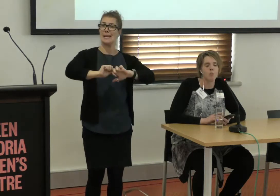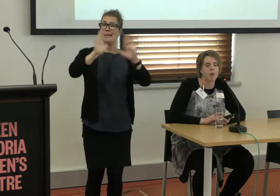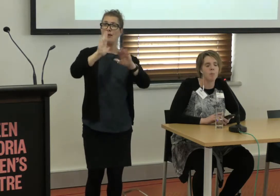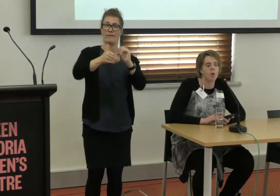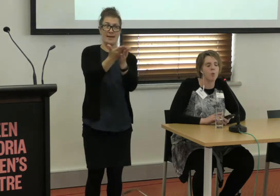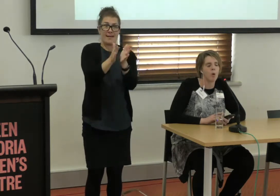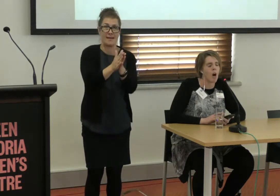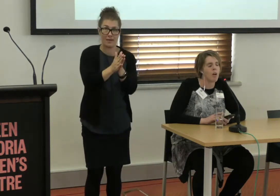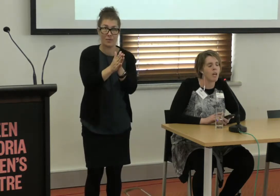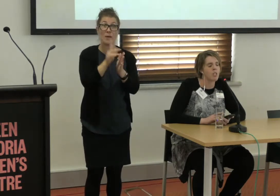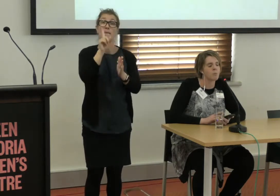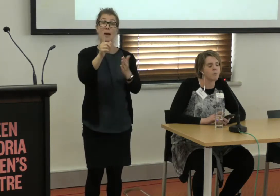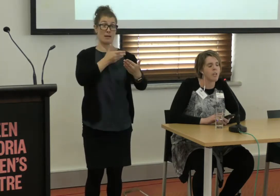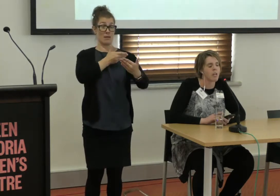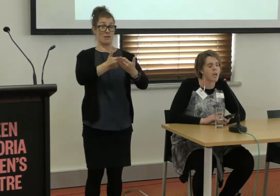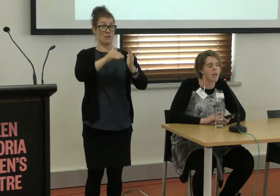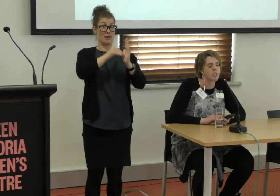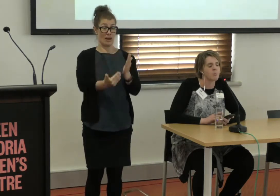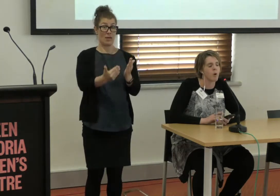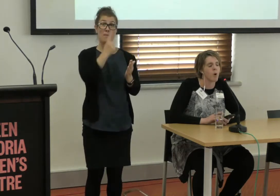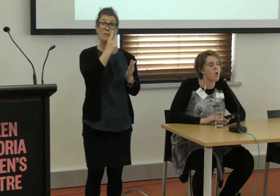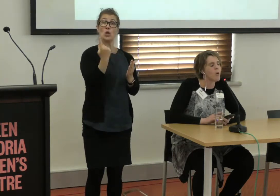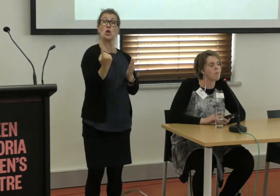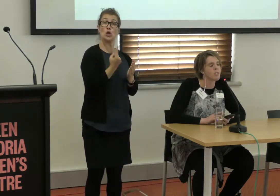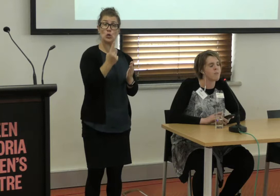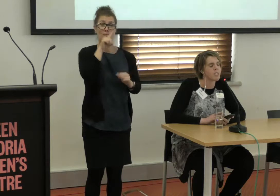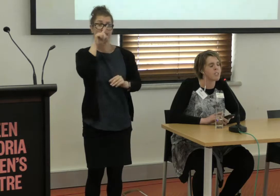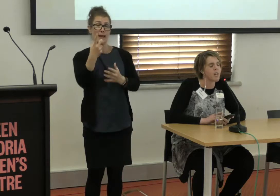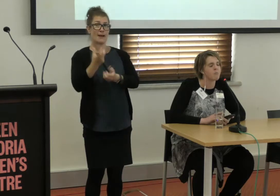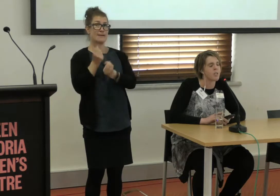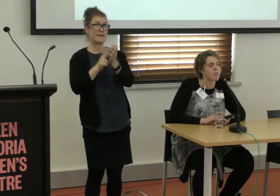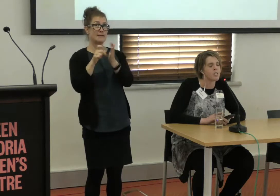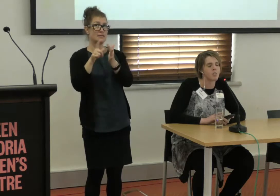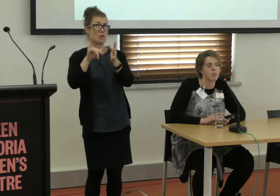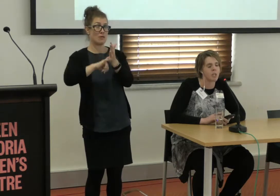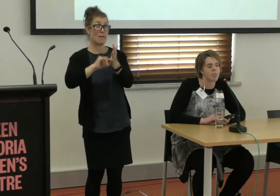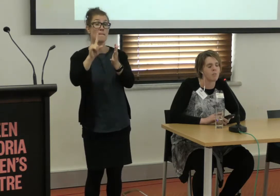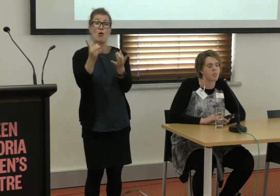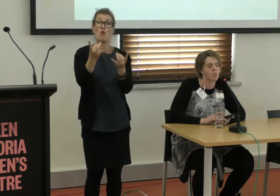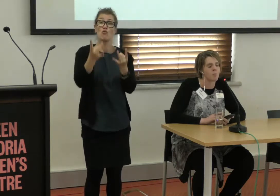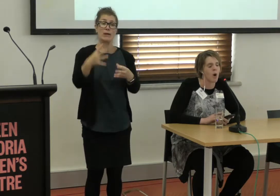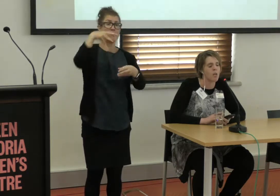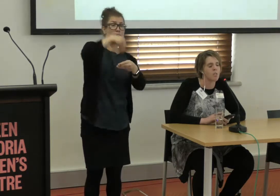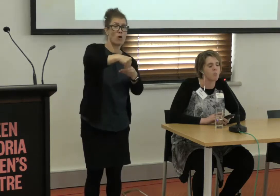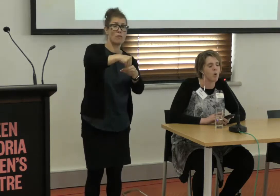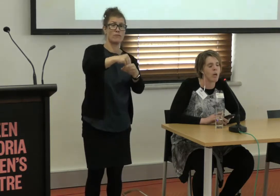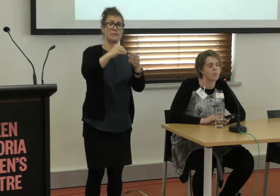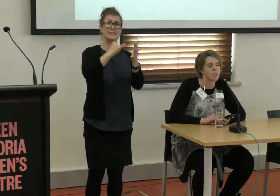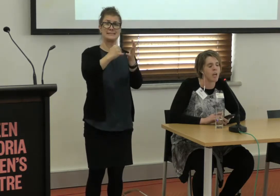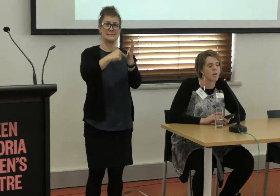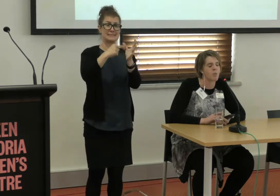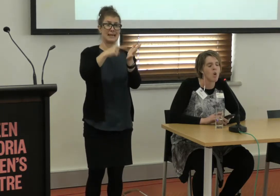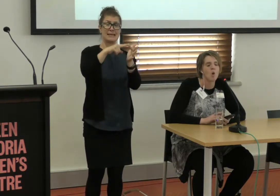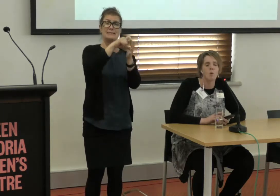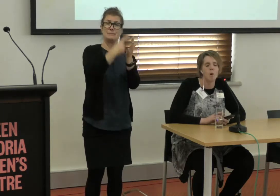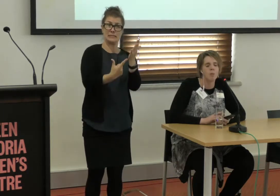far. People who are ineligible for the NDIS but were already receiving state-funded disability services prior to the rollout of the